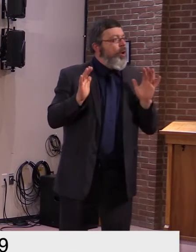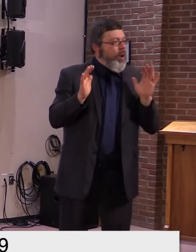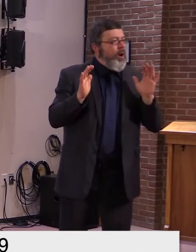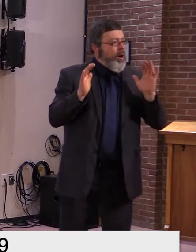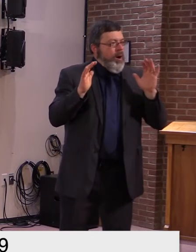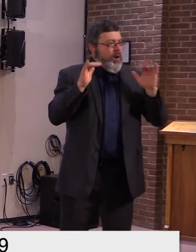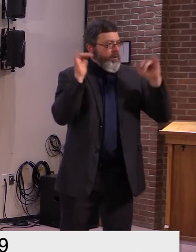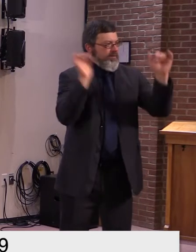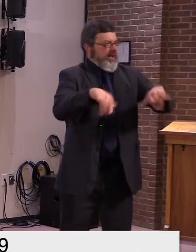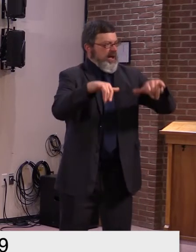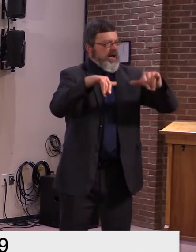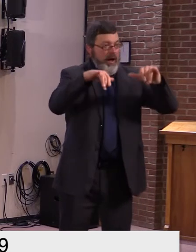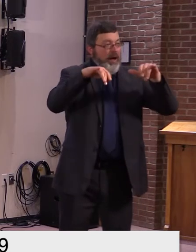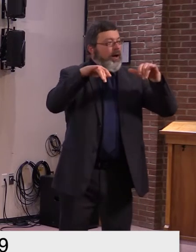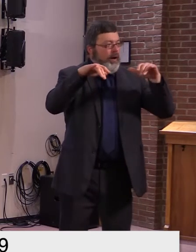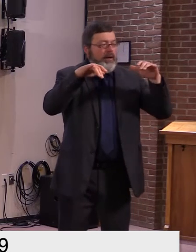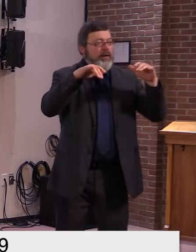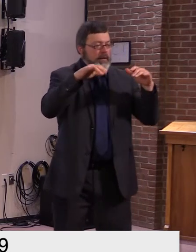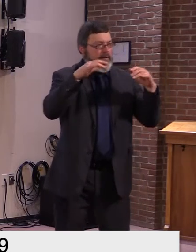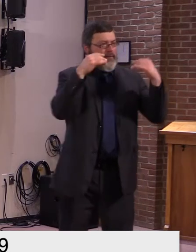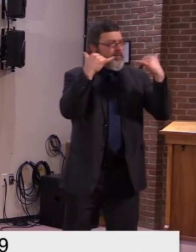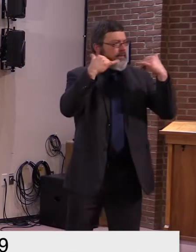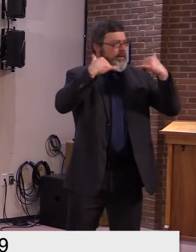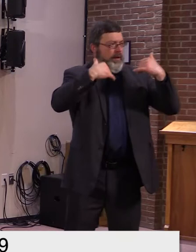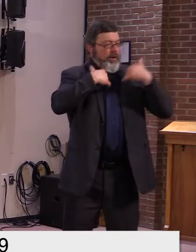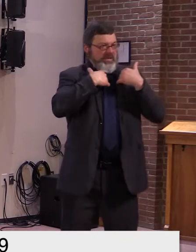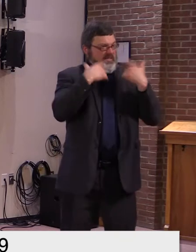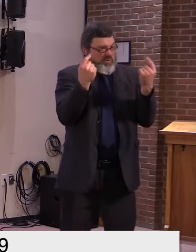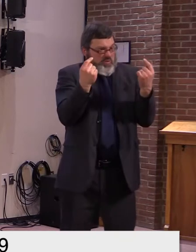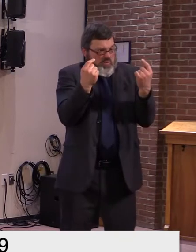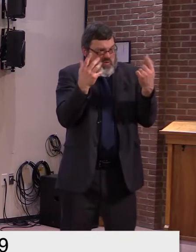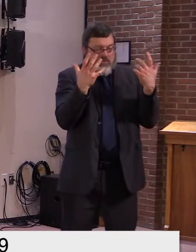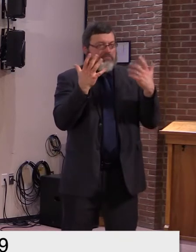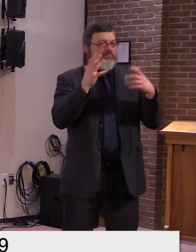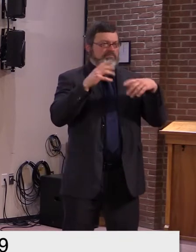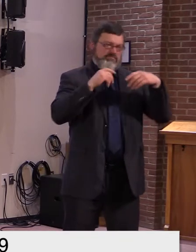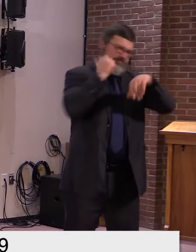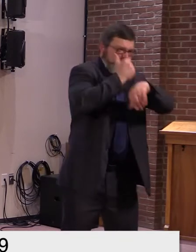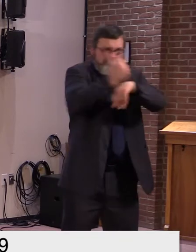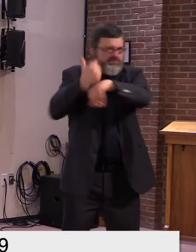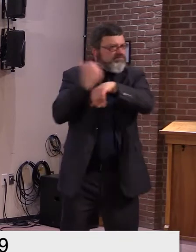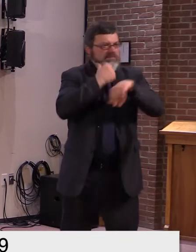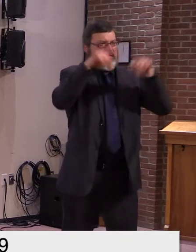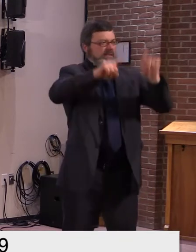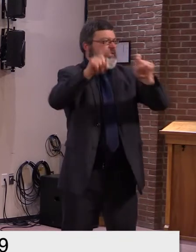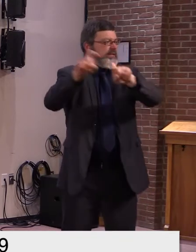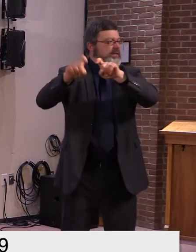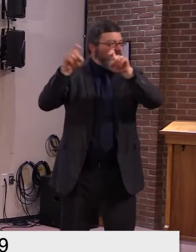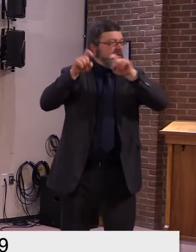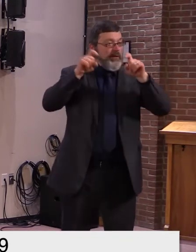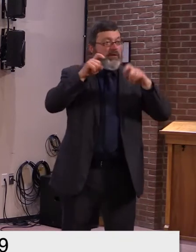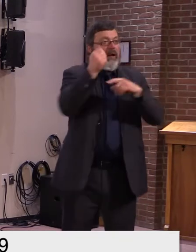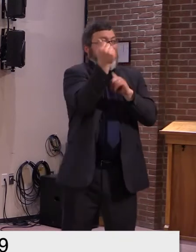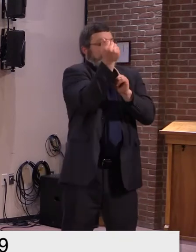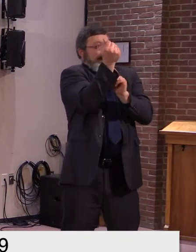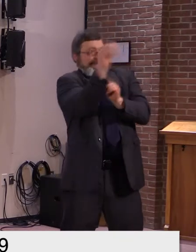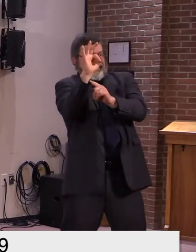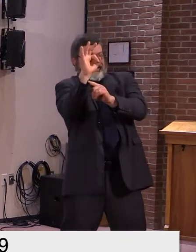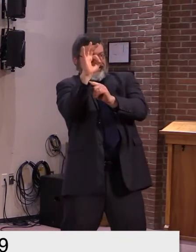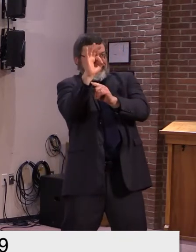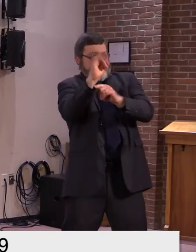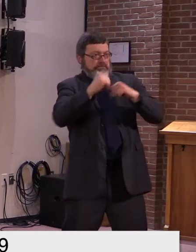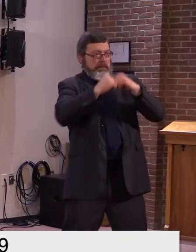by opening on-demand testing sites at 19 locations across the state and adding 140